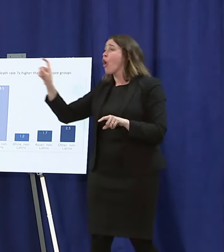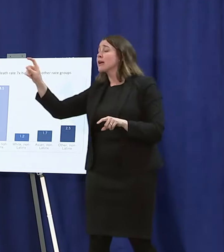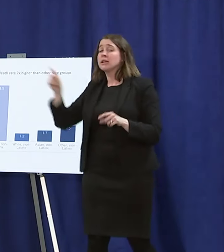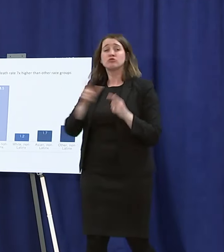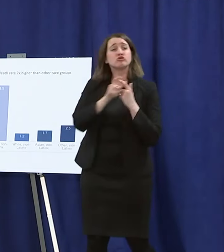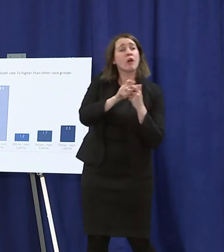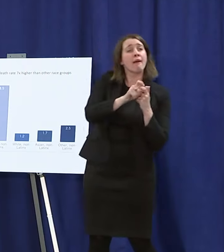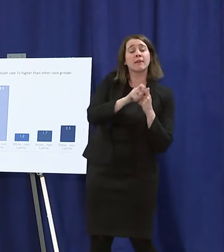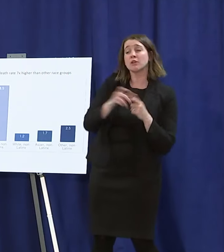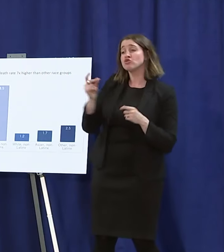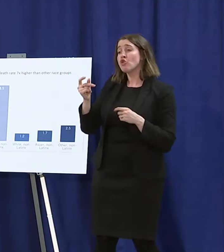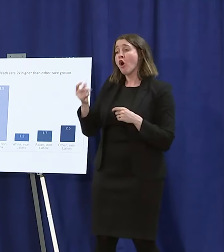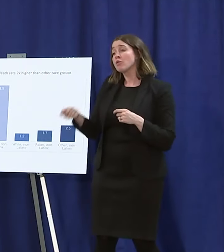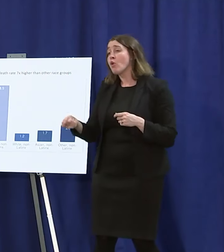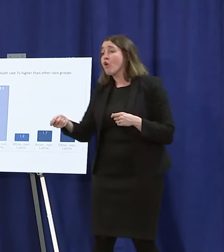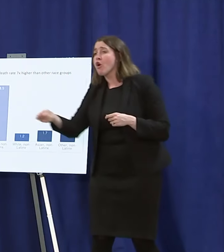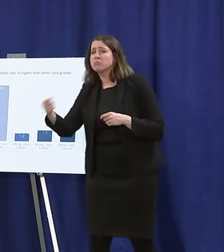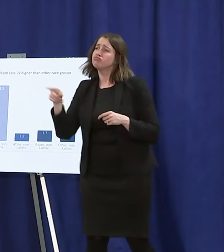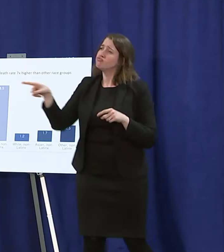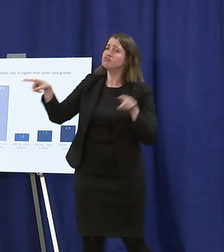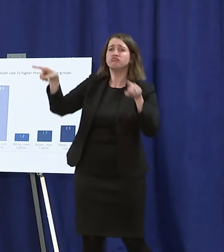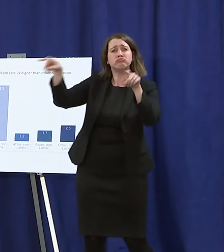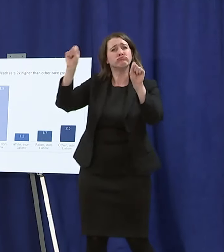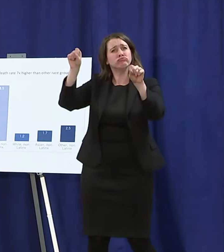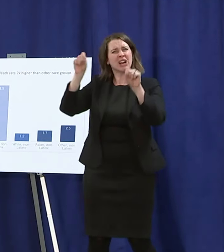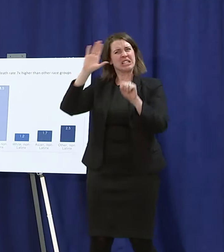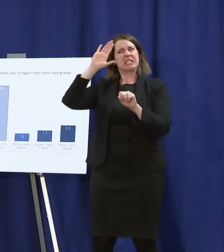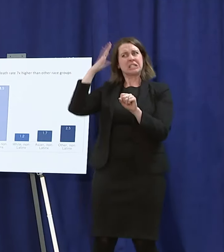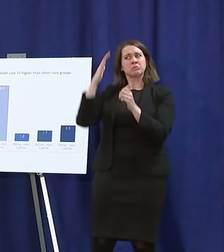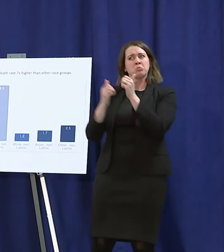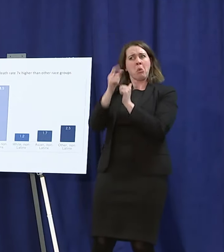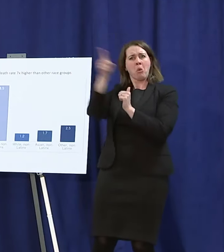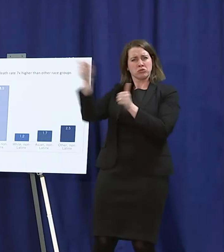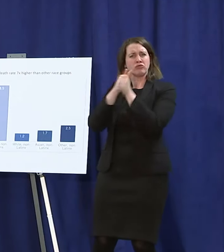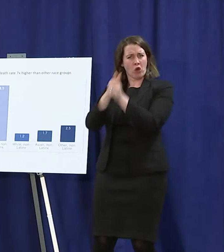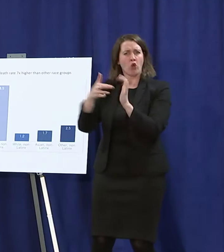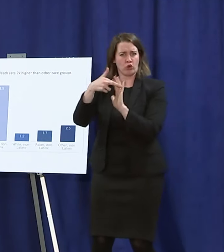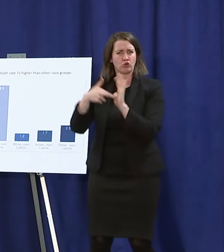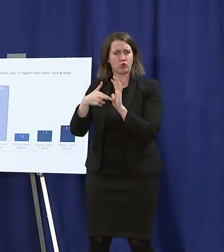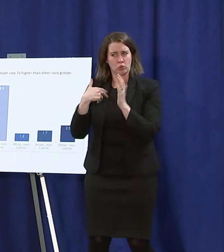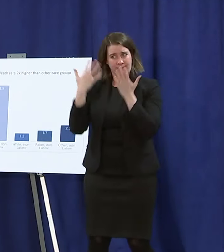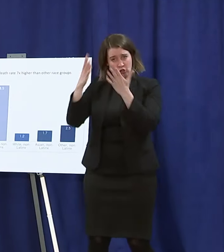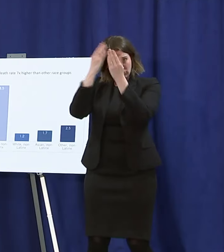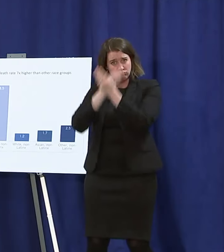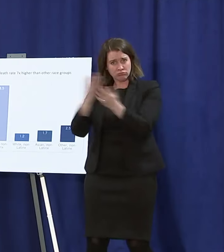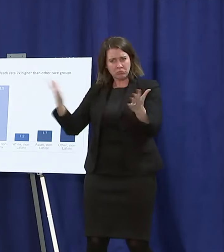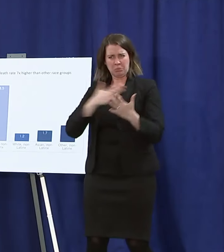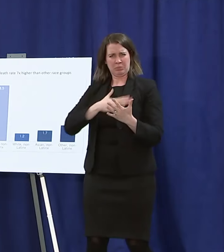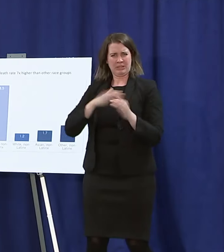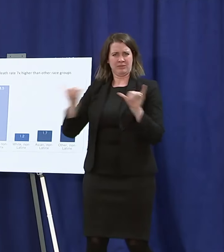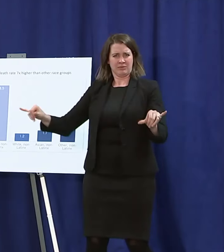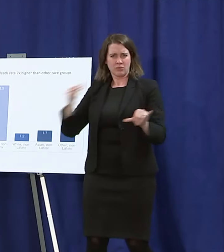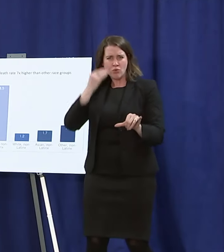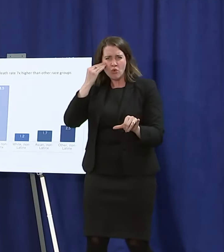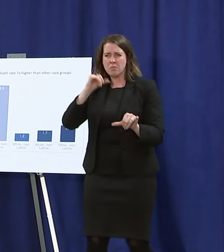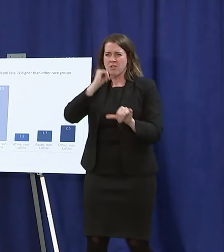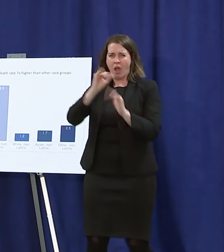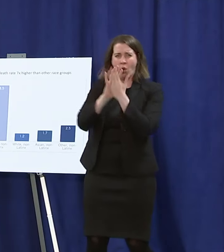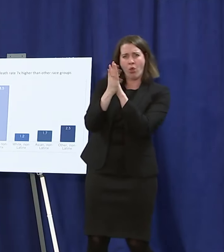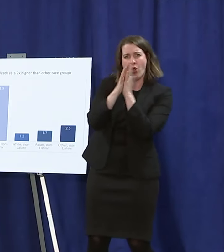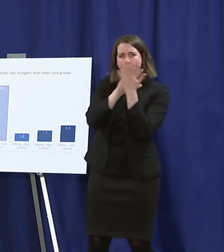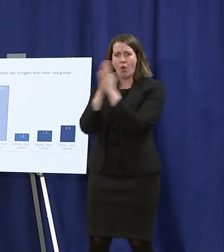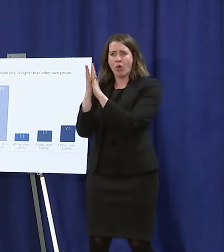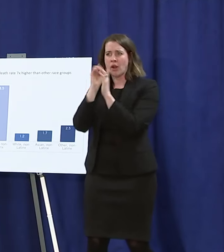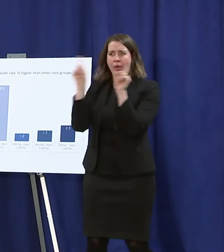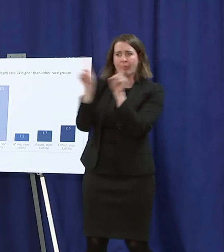Yes. But I think for the most part, people are complying with the guidance that we've been giving, which is don't congregate